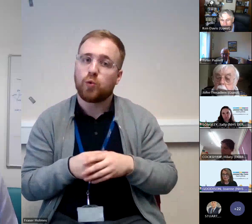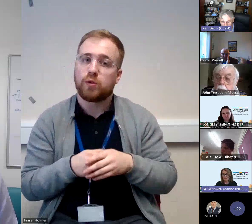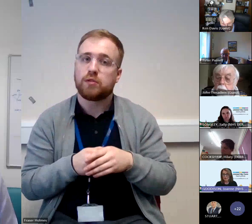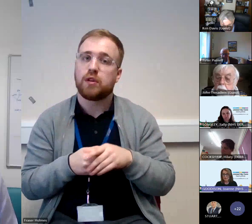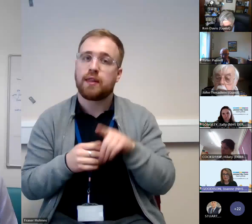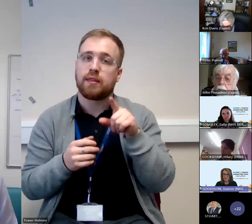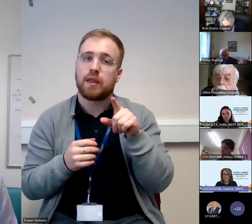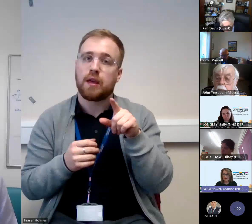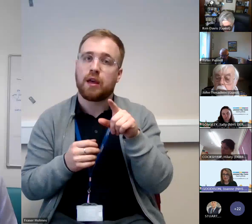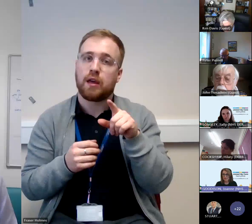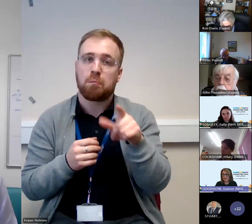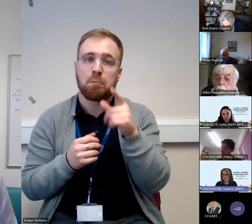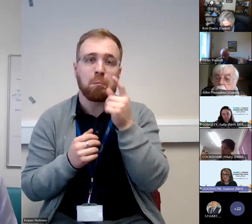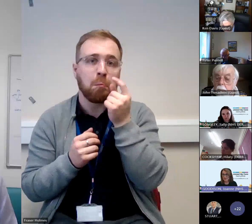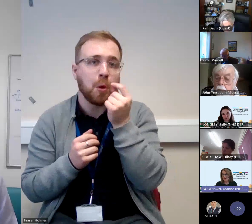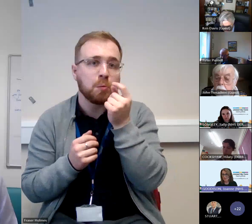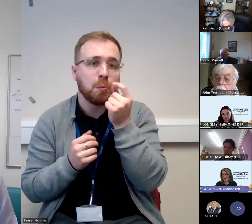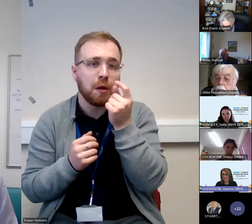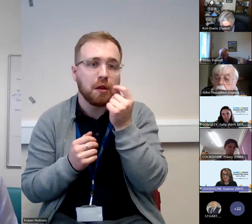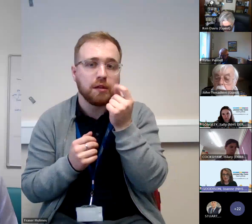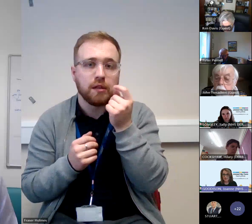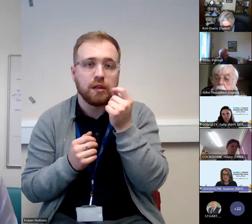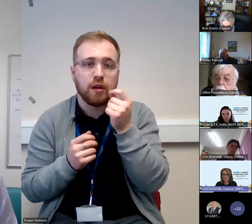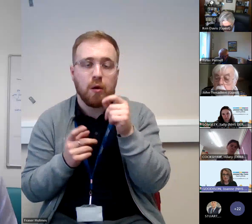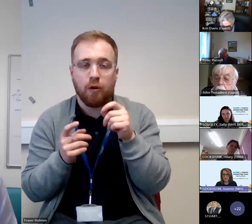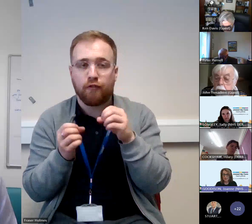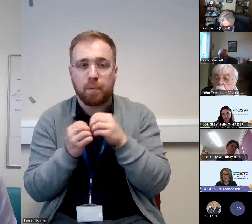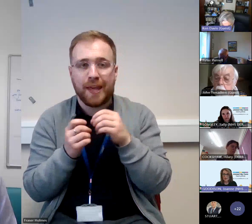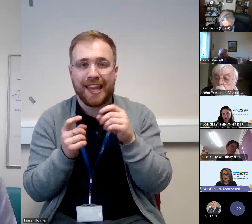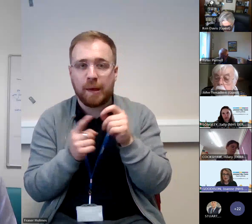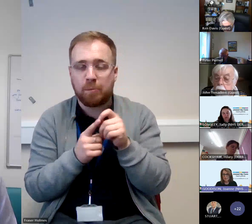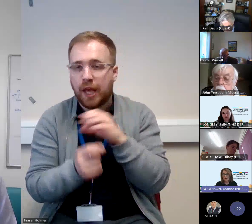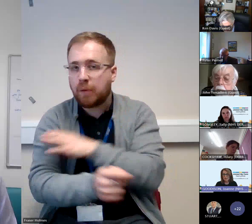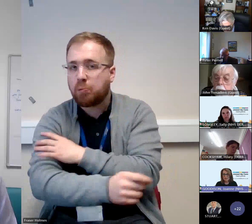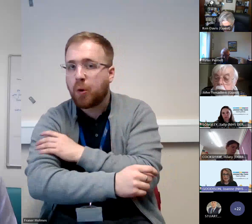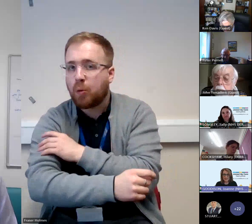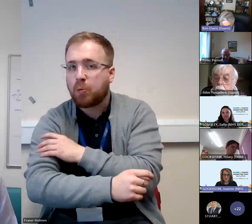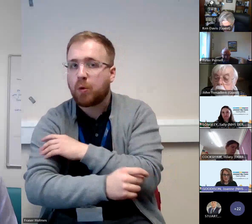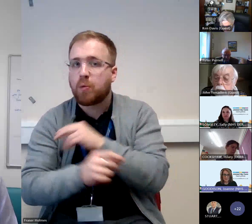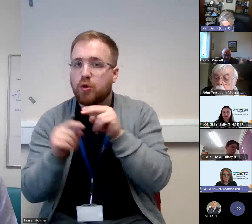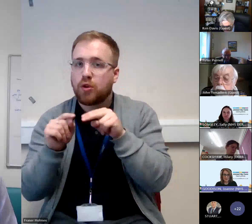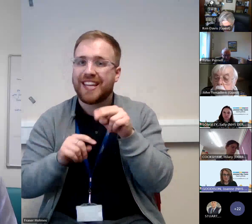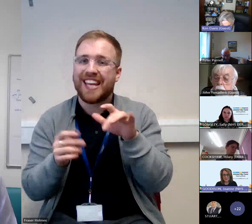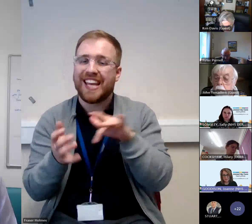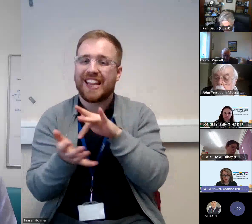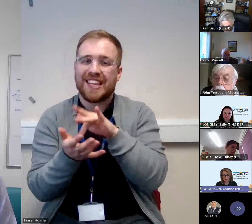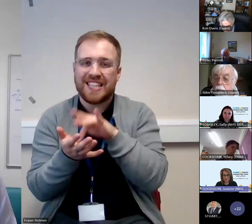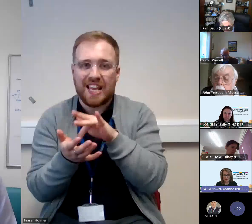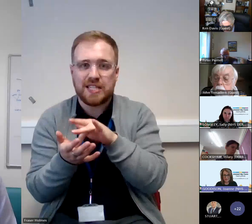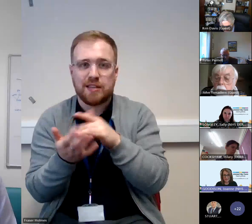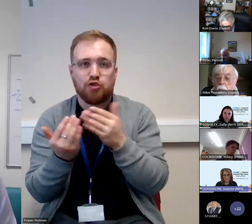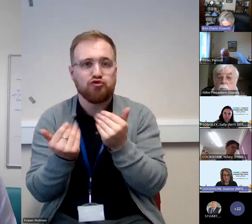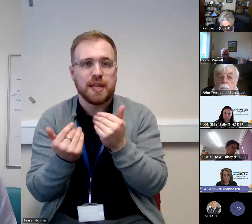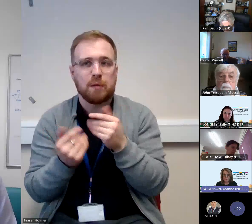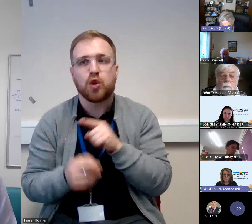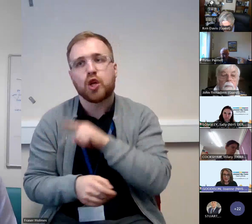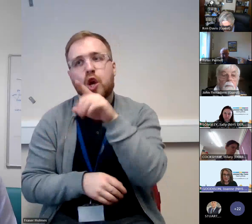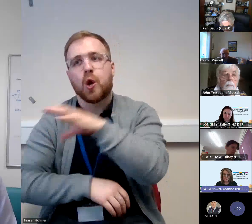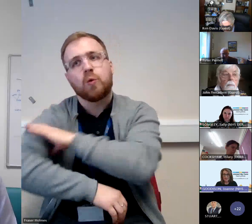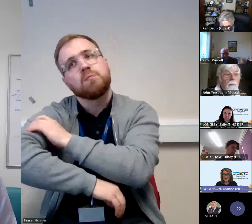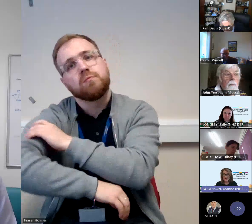be the possibility of, say, BP monitors within community diagnostic centres, receptions,